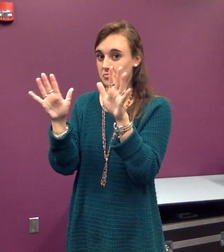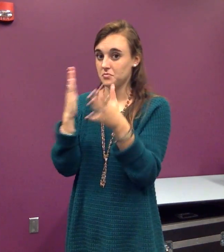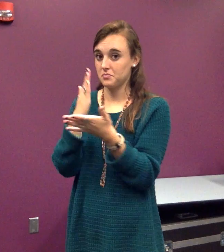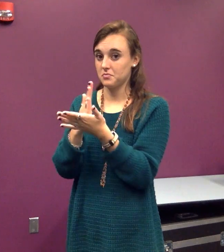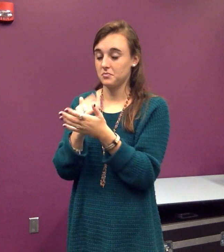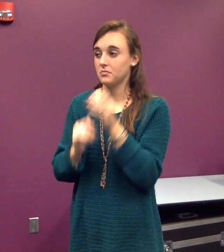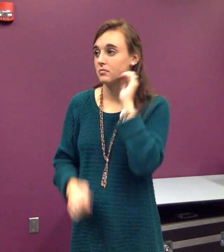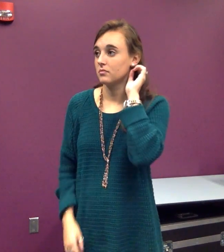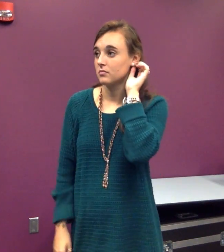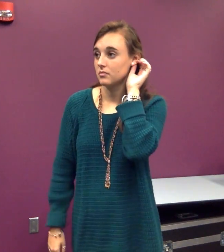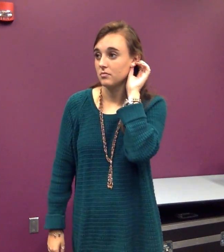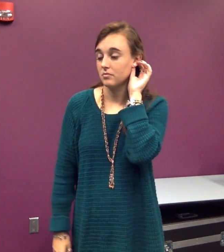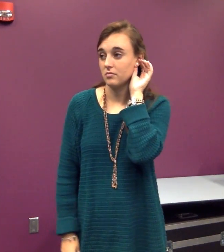you can go ahead